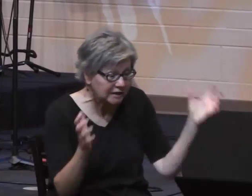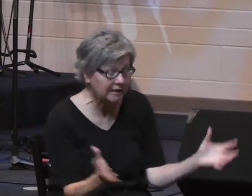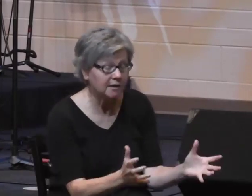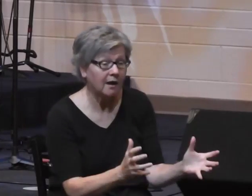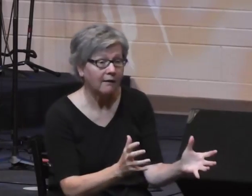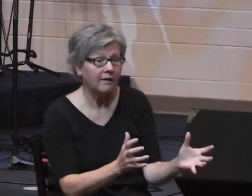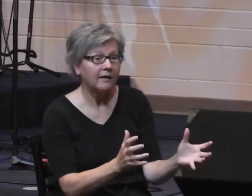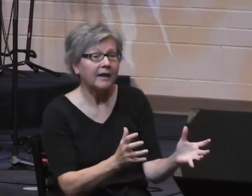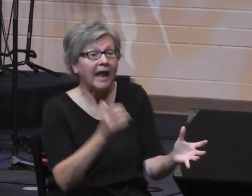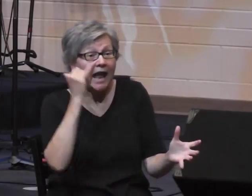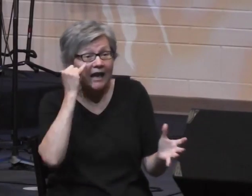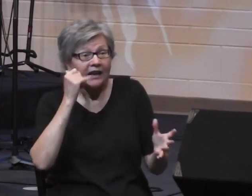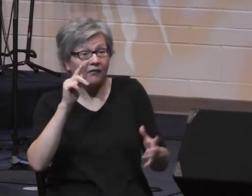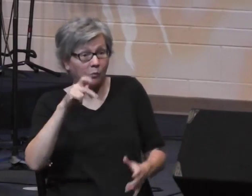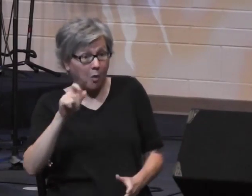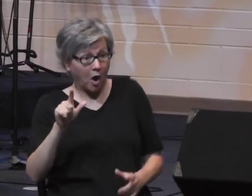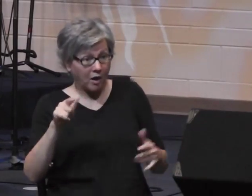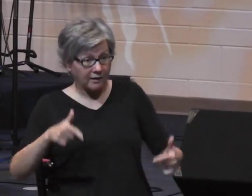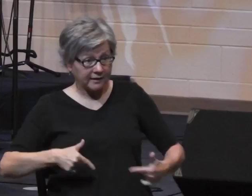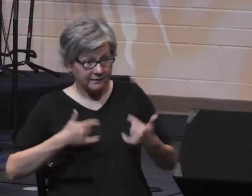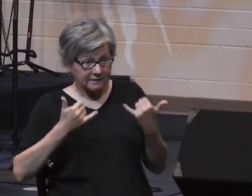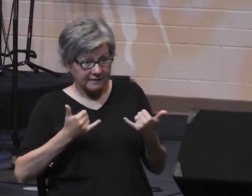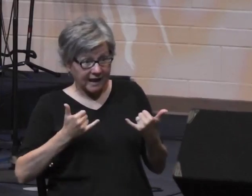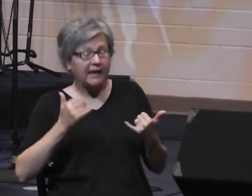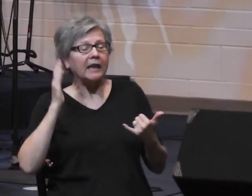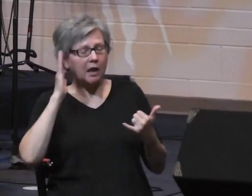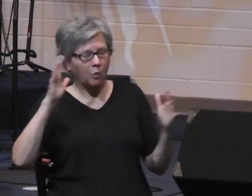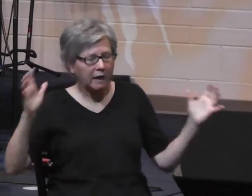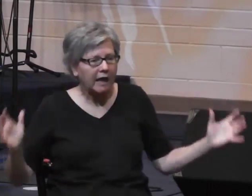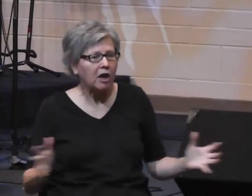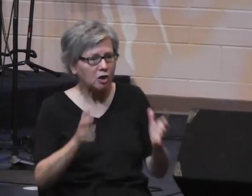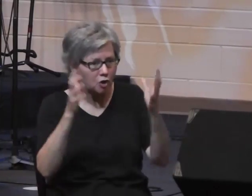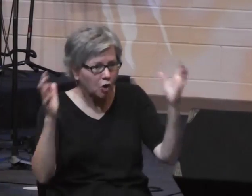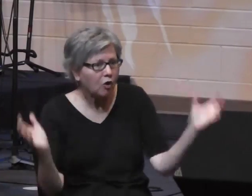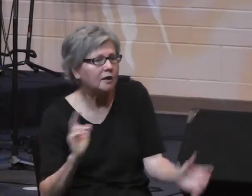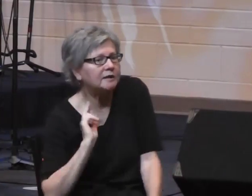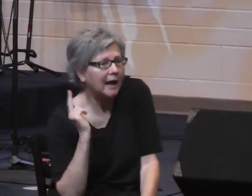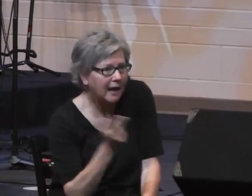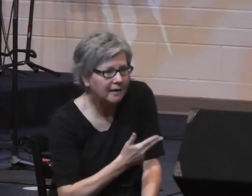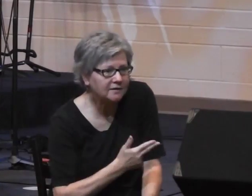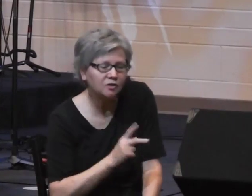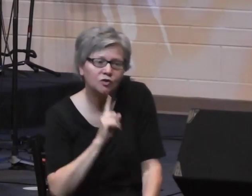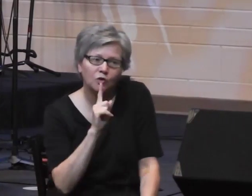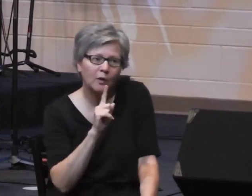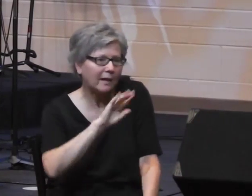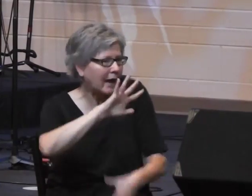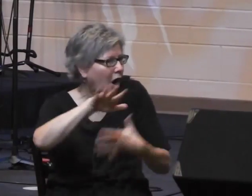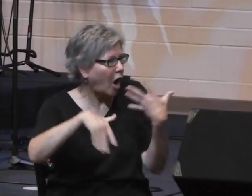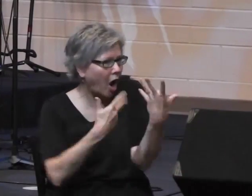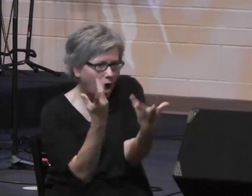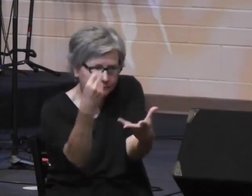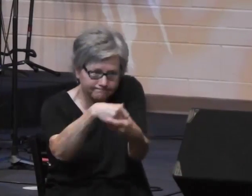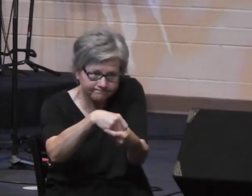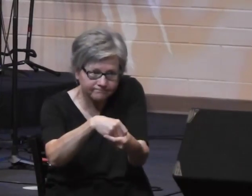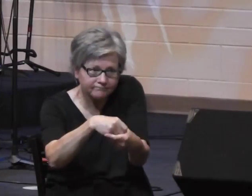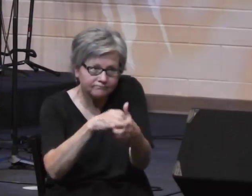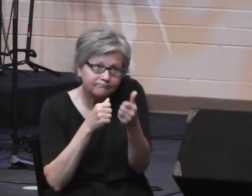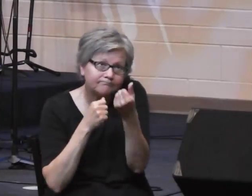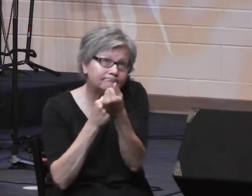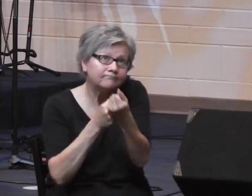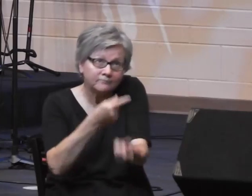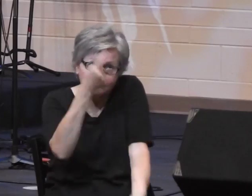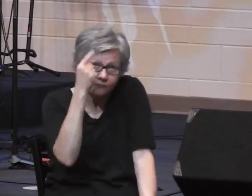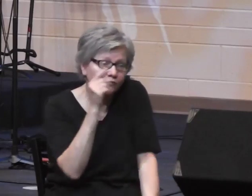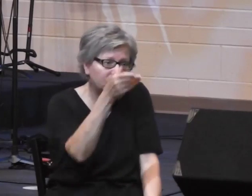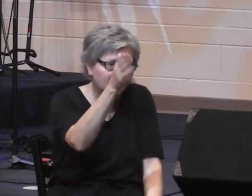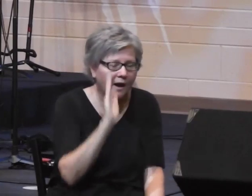and encouraging us to go all in for God. And what we're going to talk about for the rest of these next few minutes is why is it that